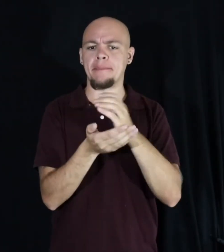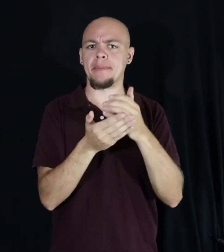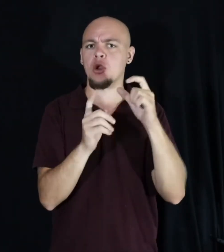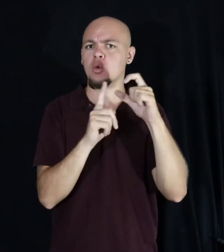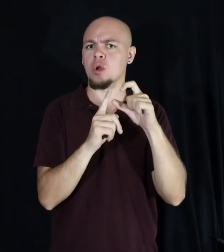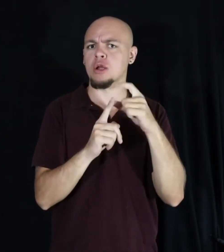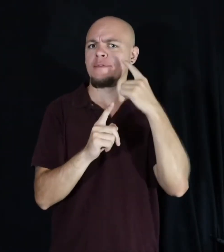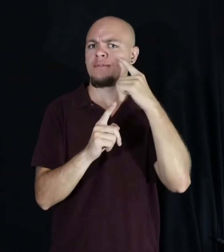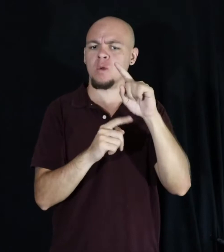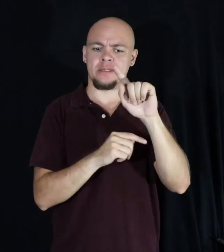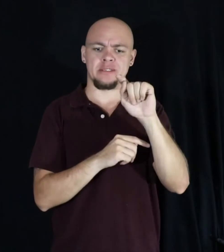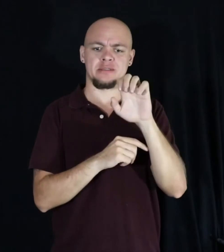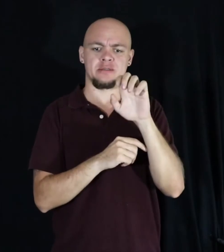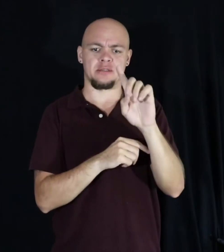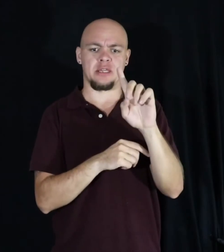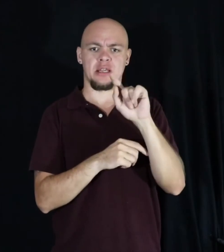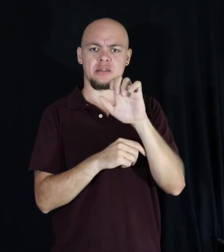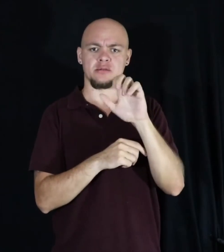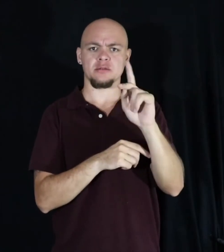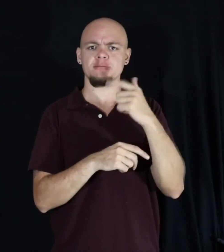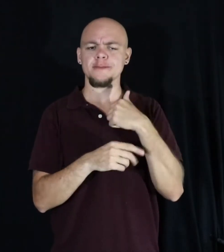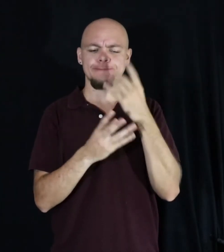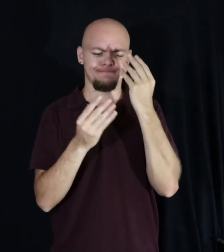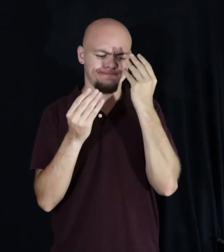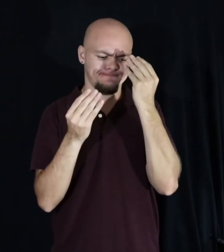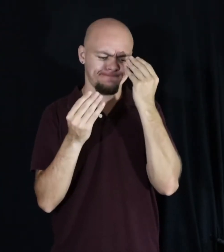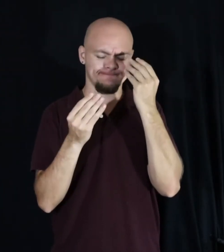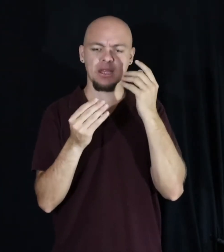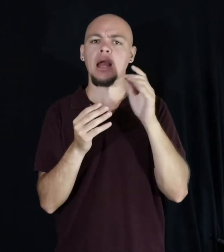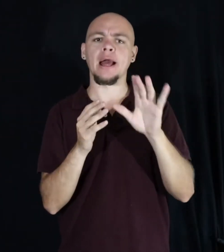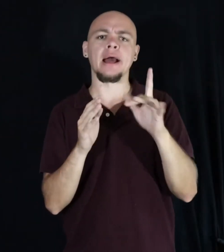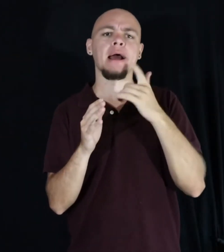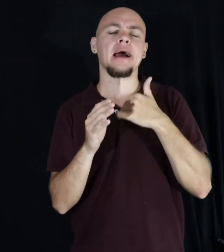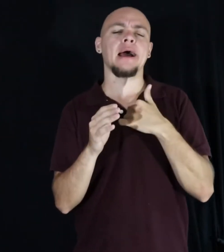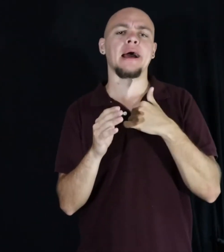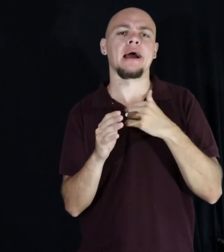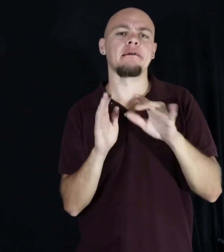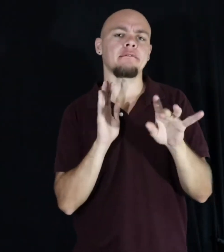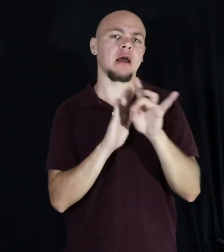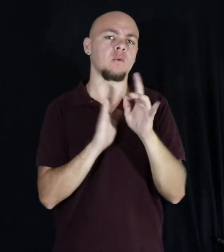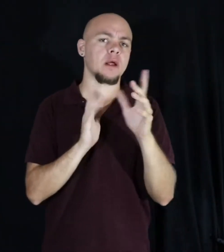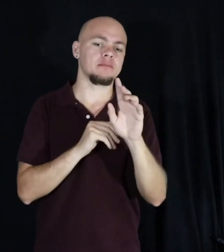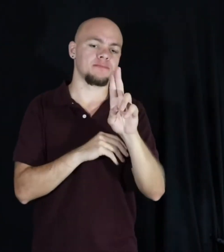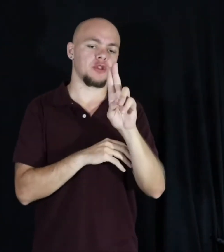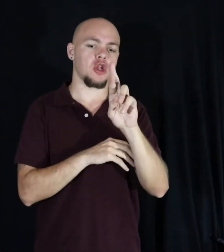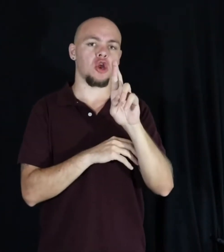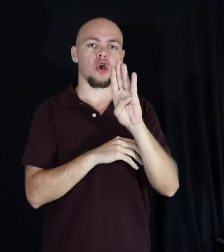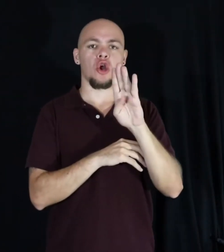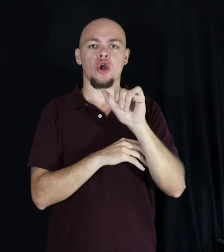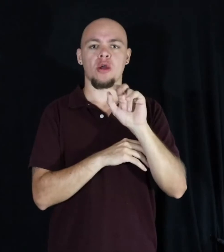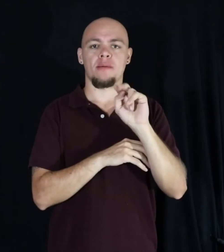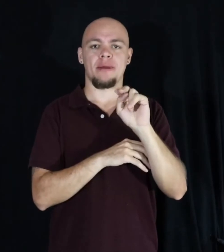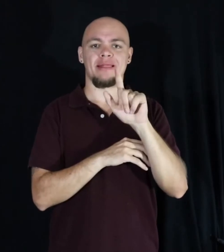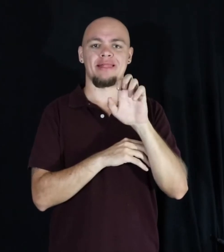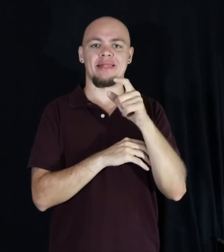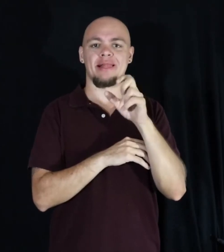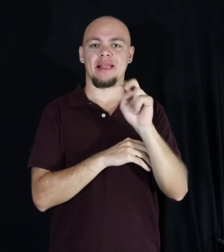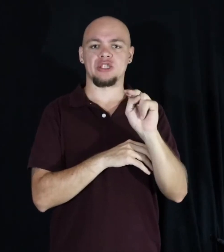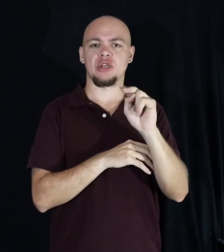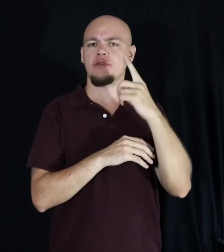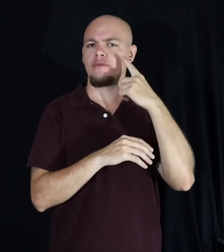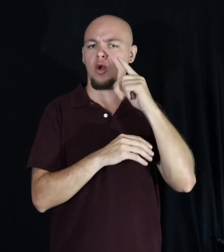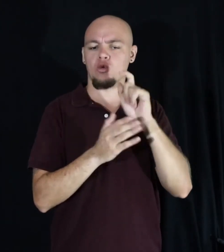to do a TED Talk? While I was pondering this question, I came across this urban legend about Ernest Hemingway, who allegedly